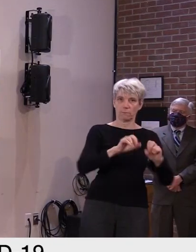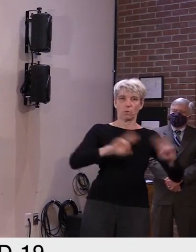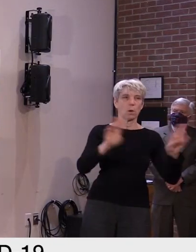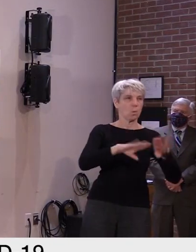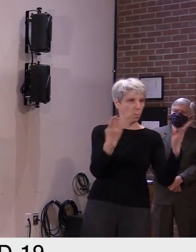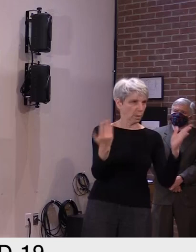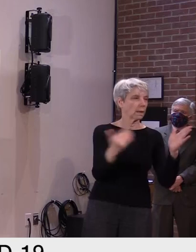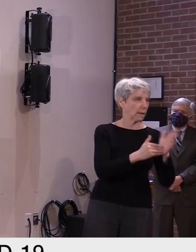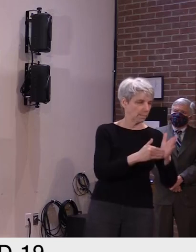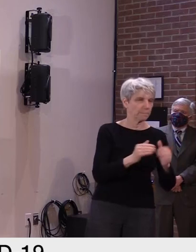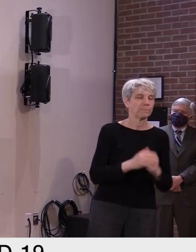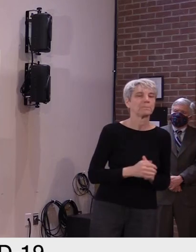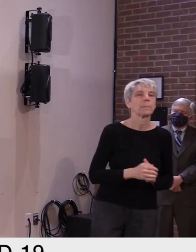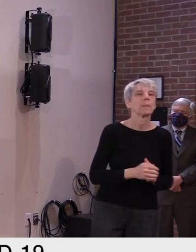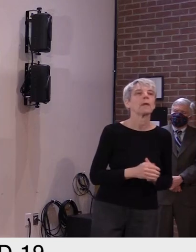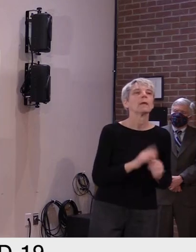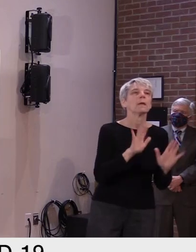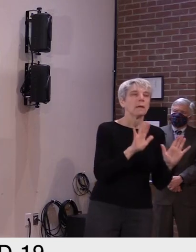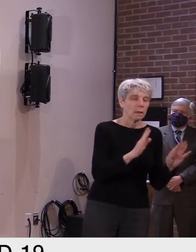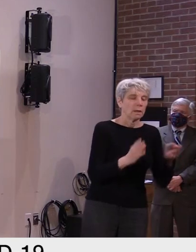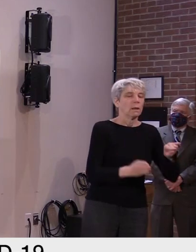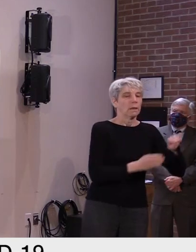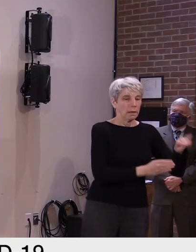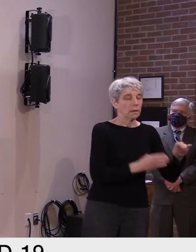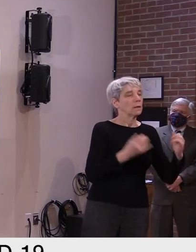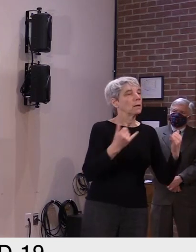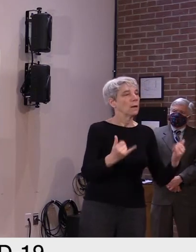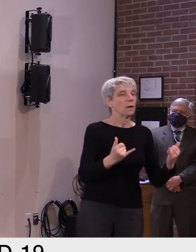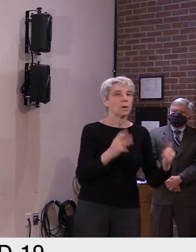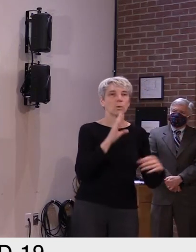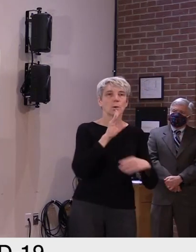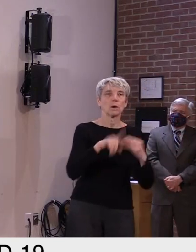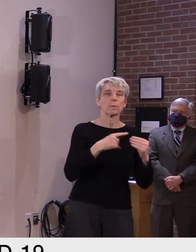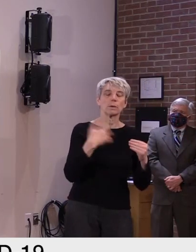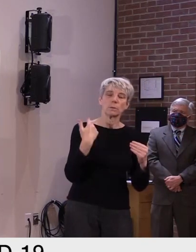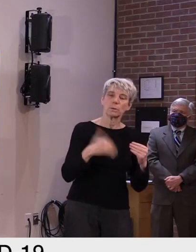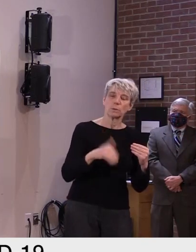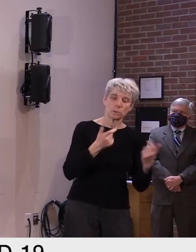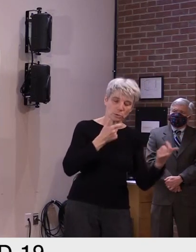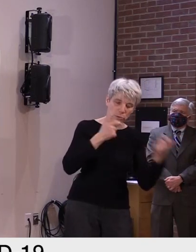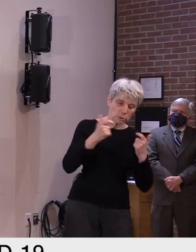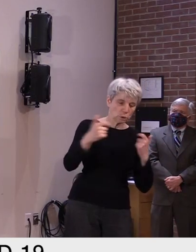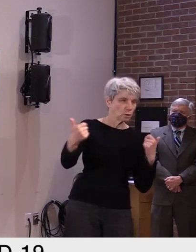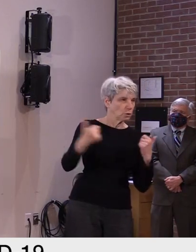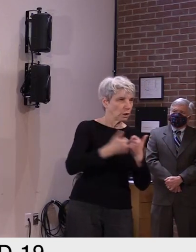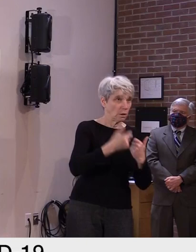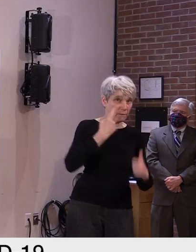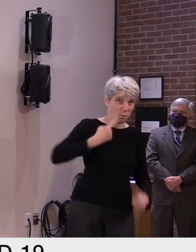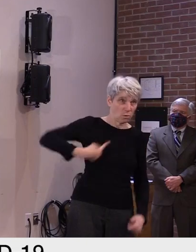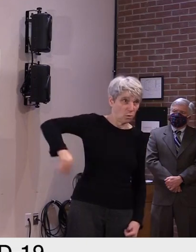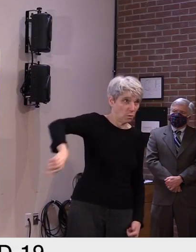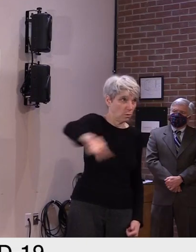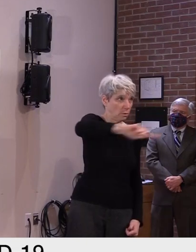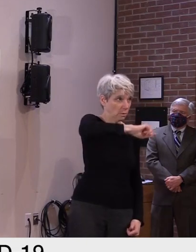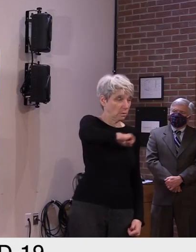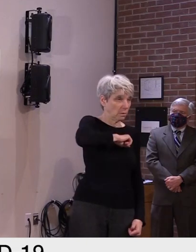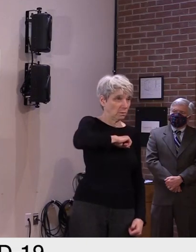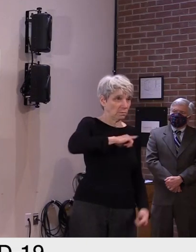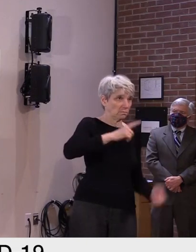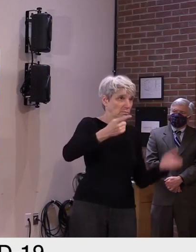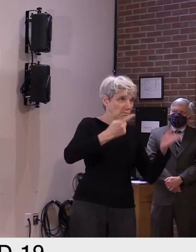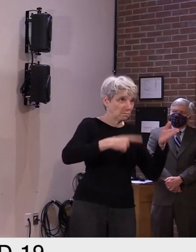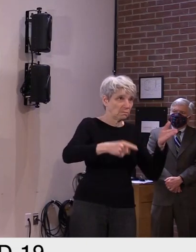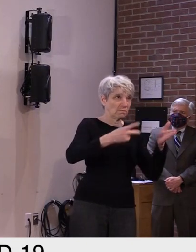I did want to speak about one of the most significant challenges we're all going to face in the coming weeks. And it's now a